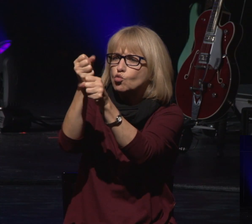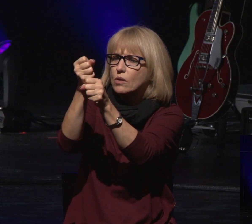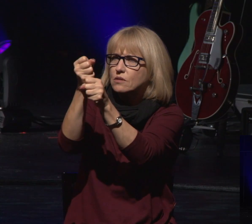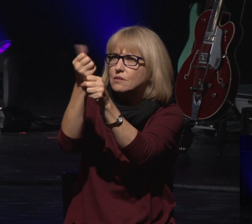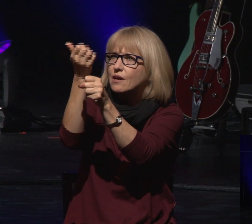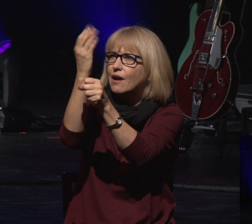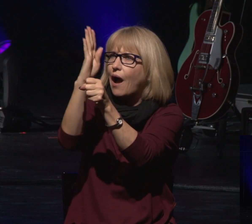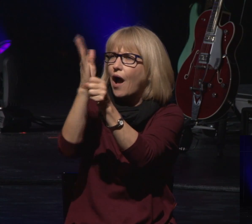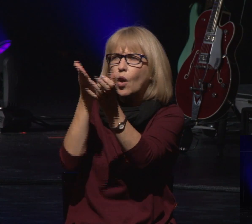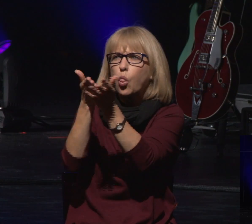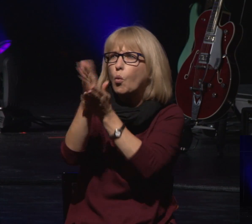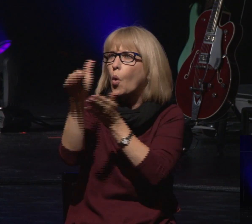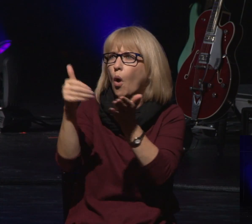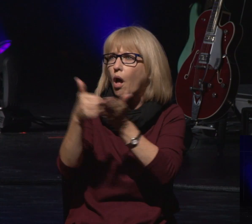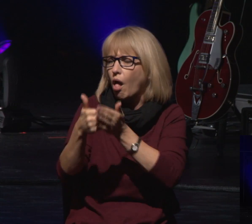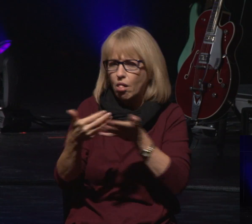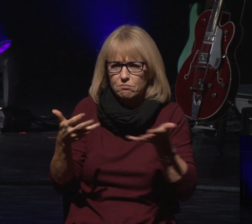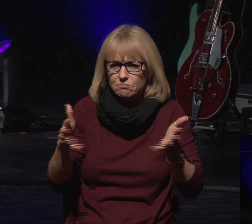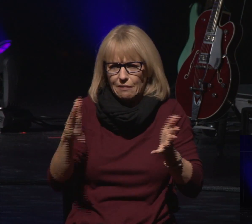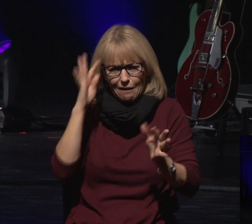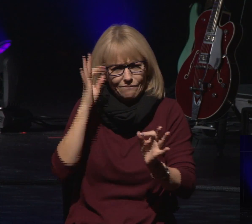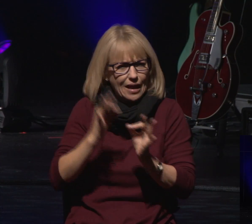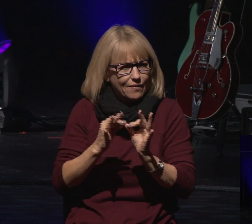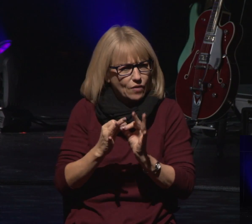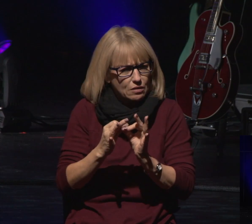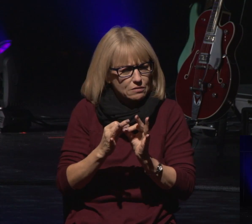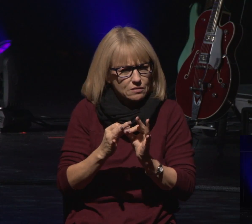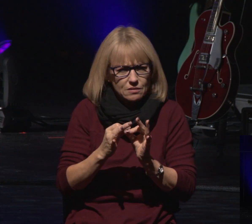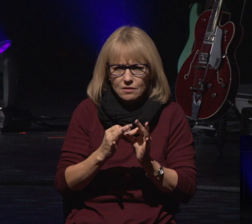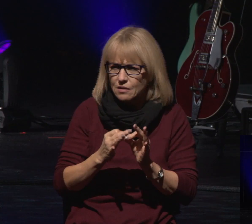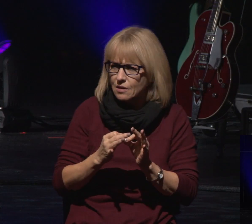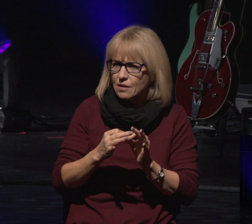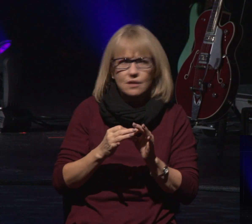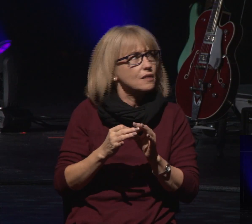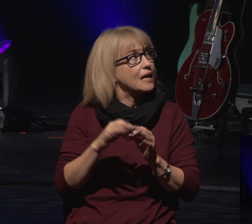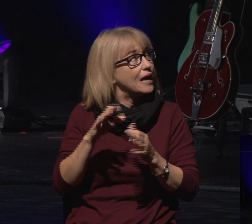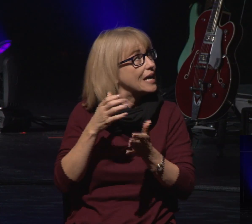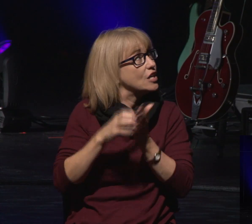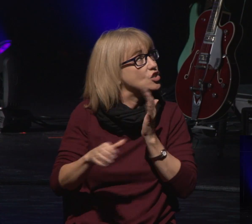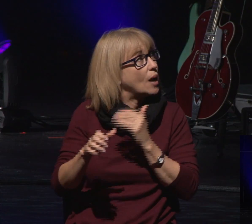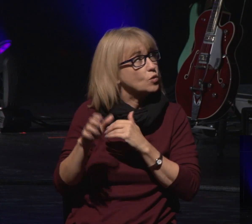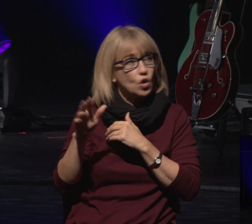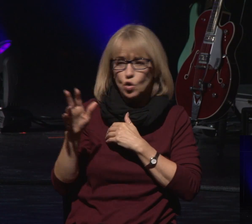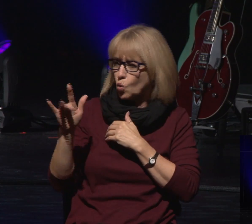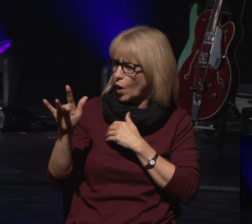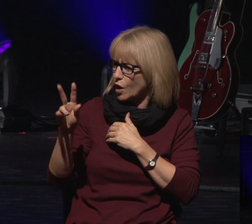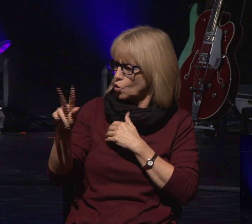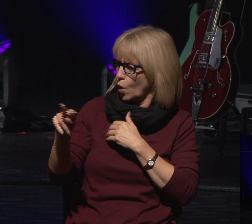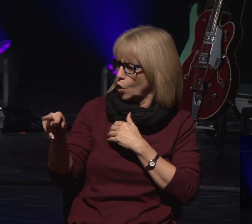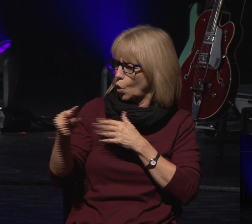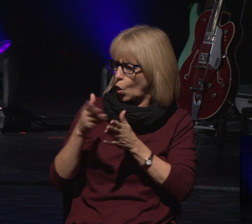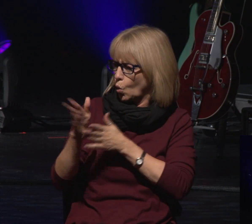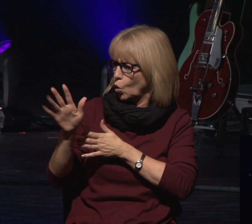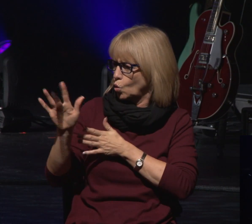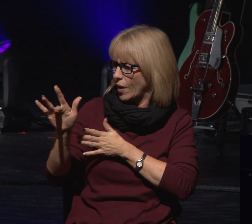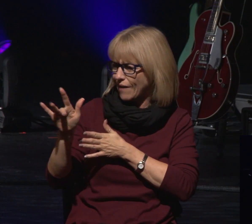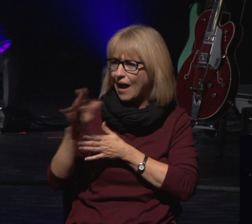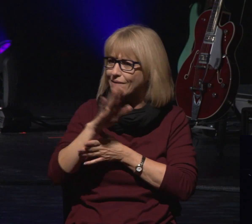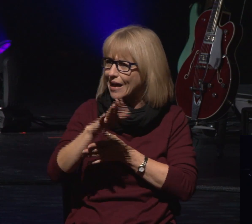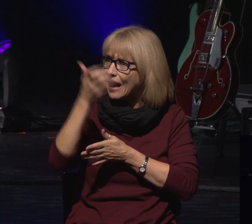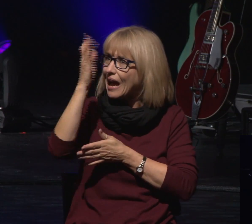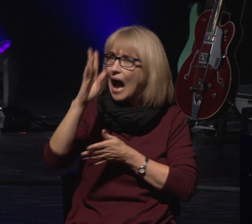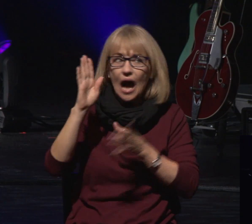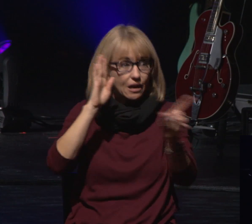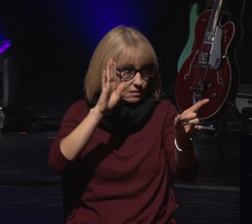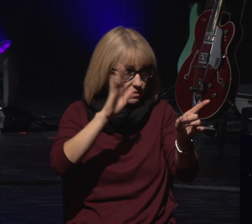chapter 50, a couple of things in verse 24 and 25, he says, God will come to your aid 2 times when he's talking to his family. Don't